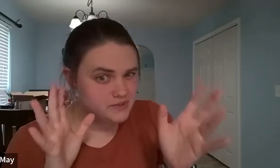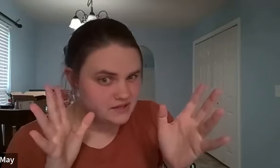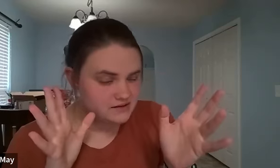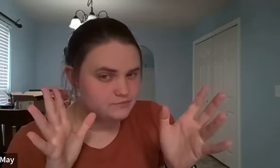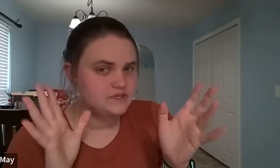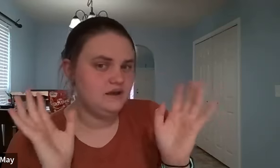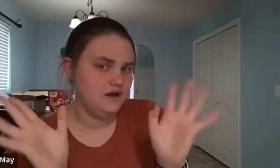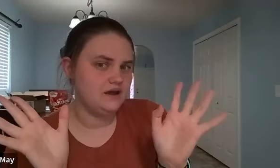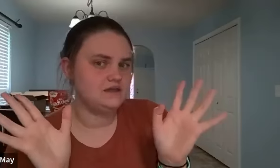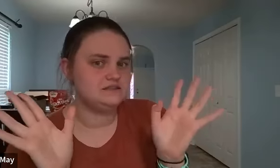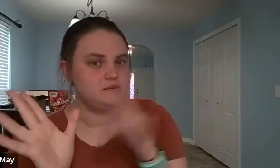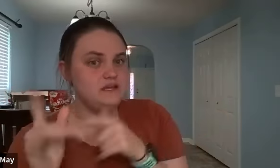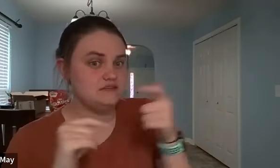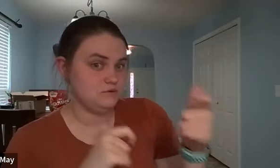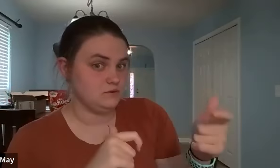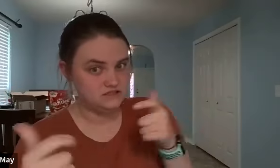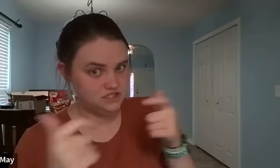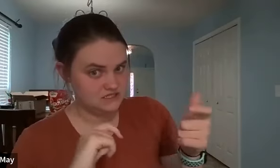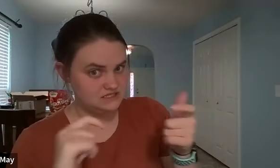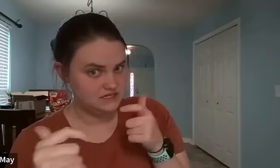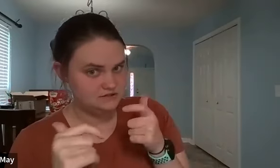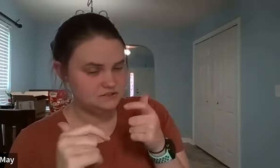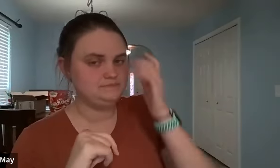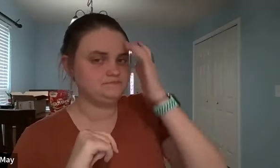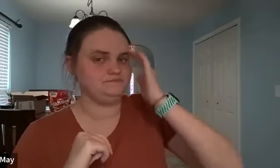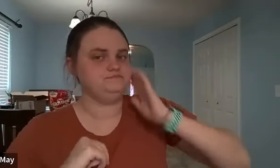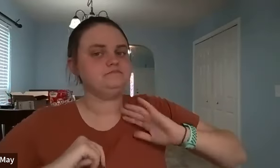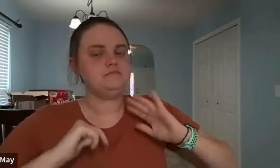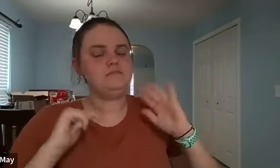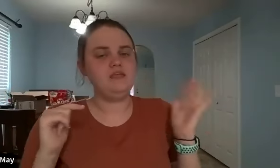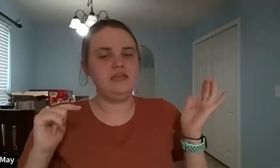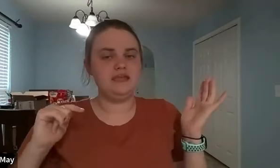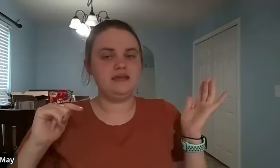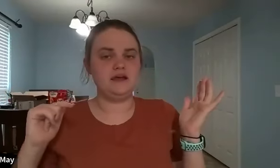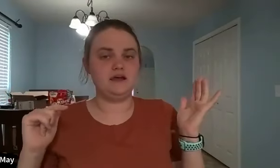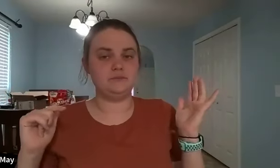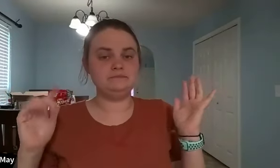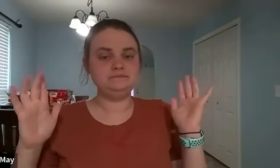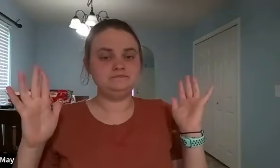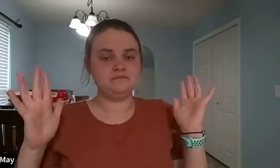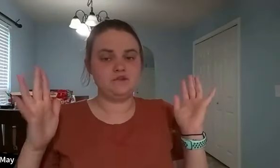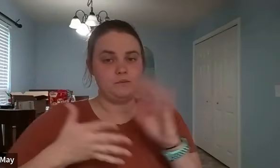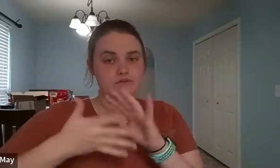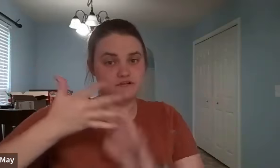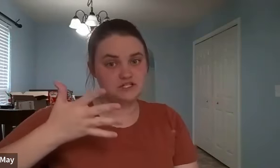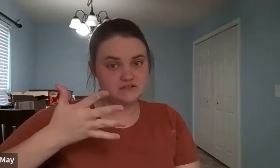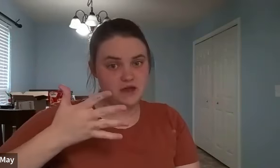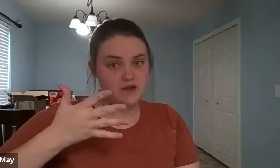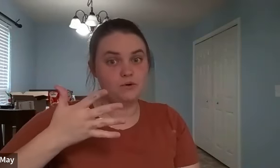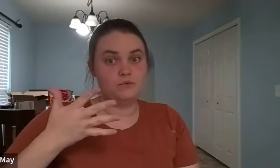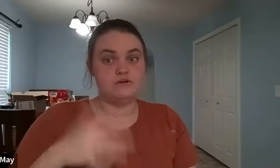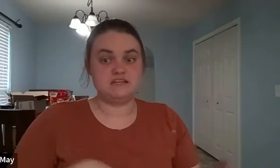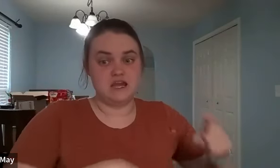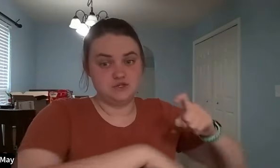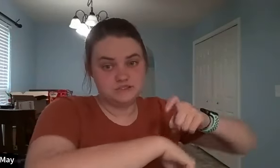bit because that way it gives everyone else a chance to answer it. And when we finish these 5, we'll move on to actual